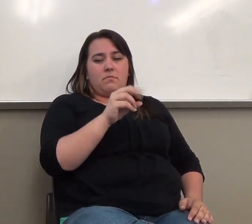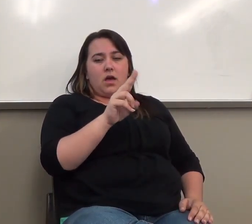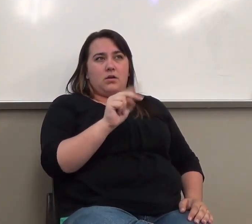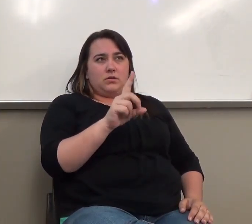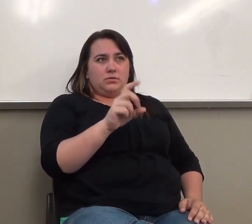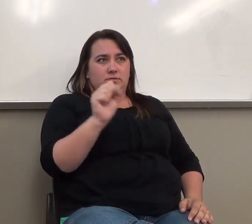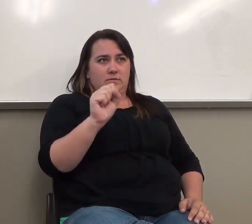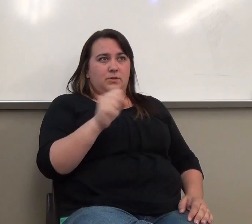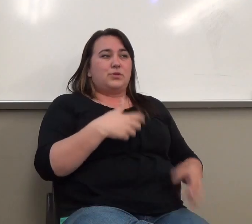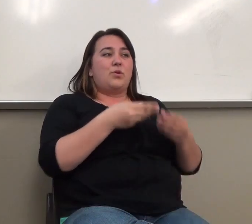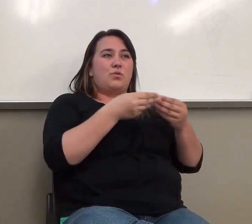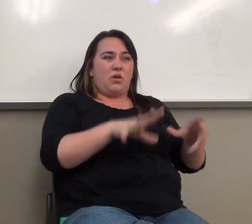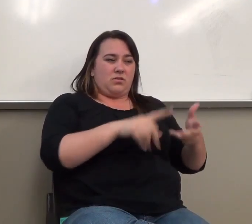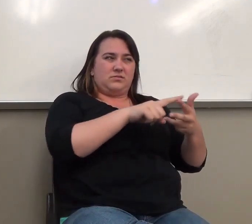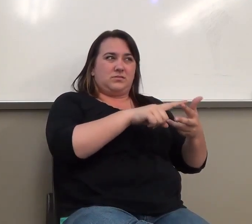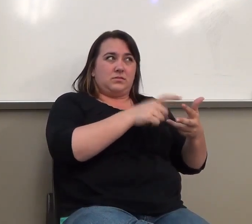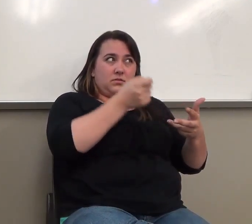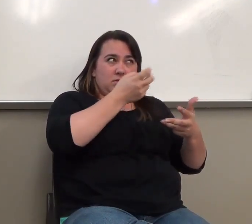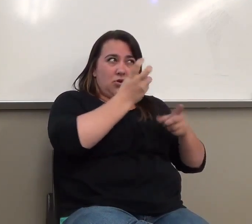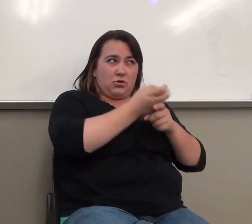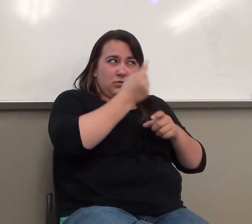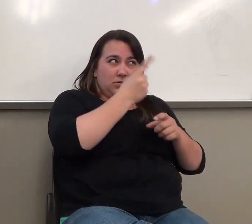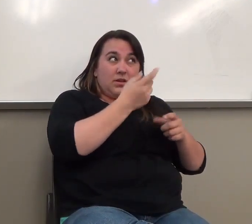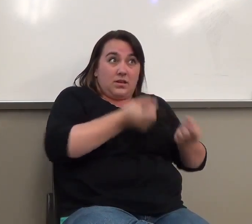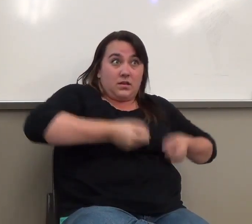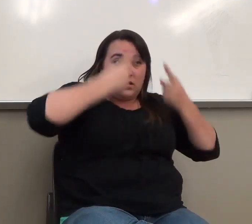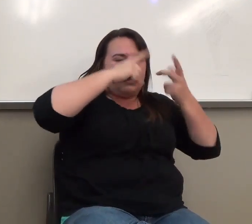so you're going to watch for these things.